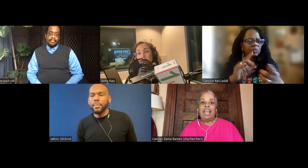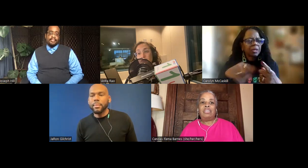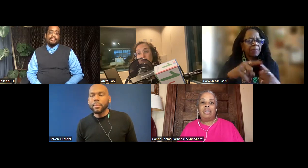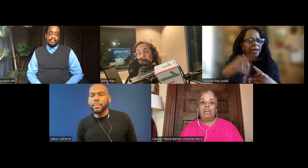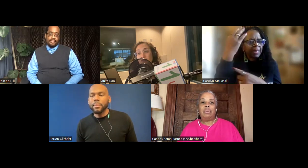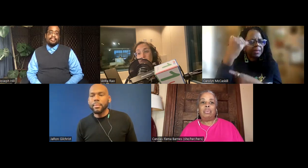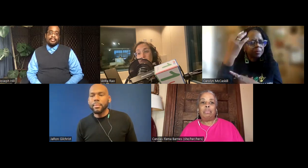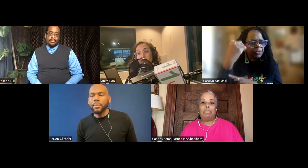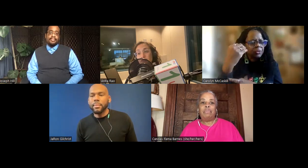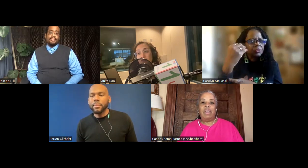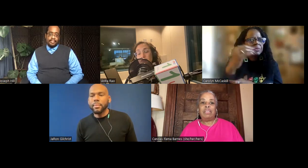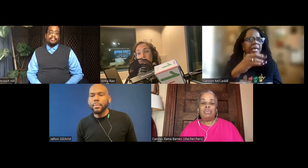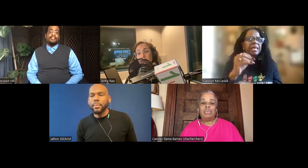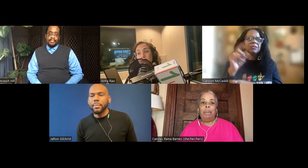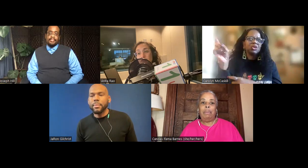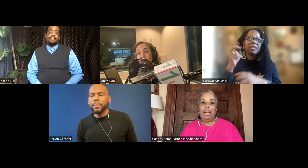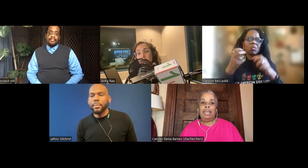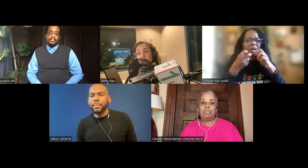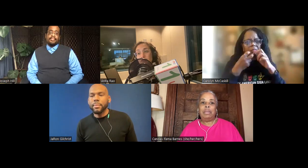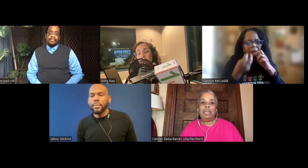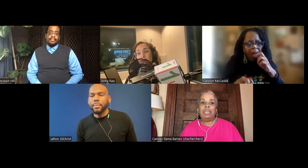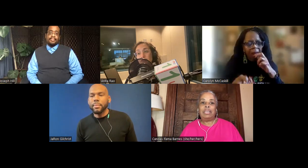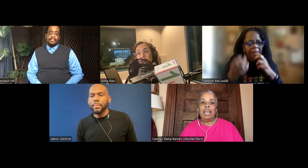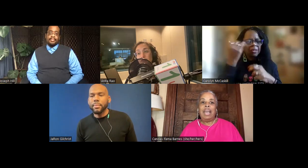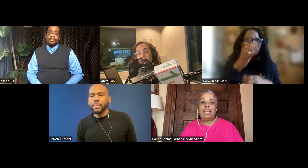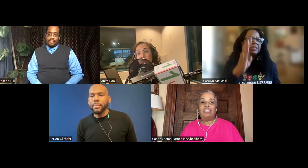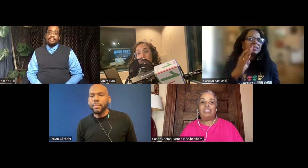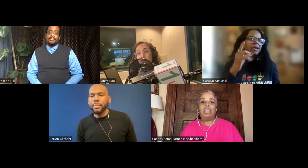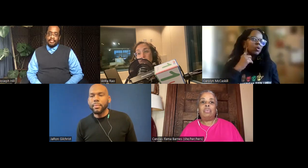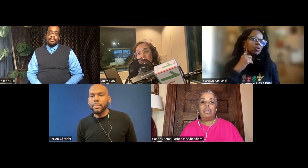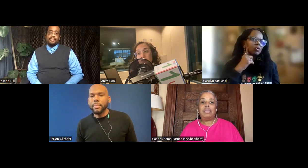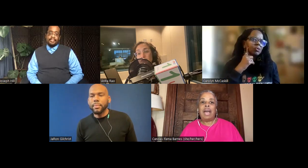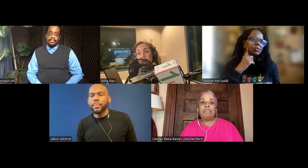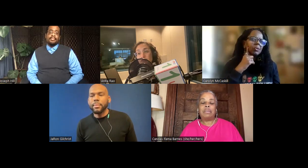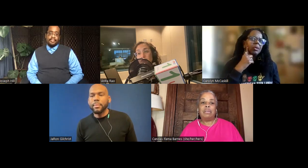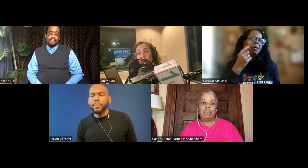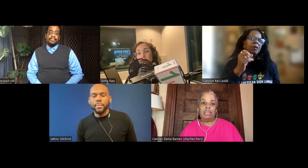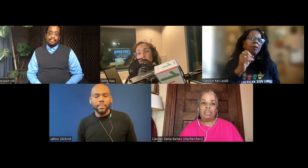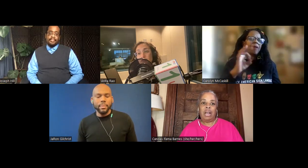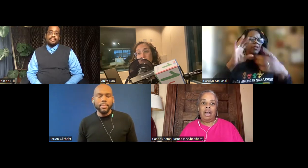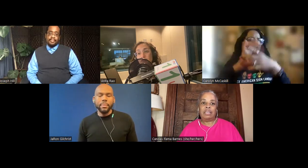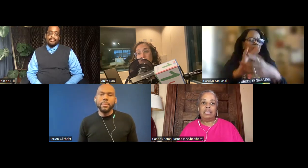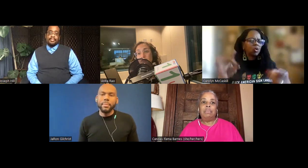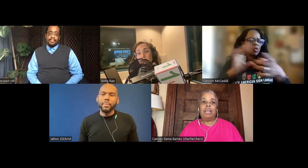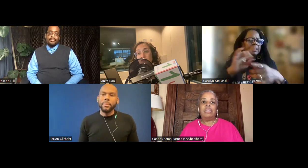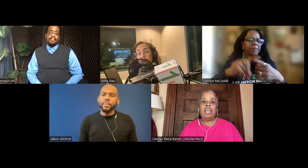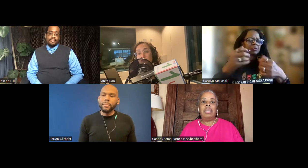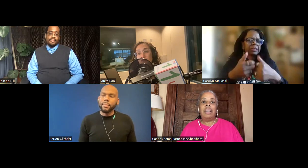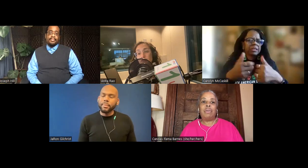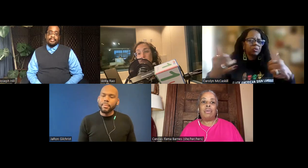I shared with one of my professors about my experience, and she was absolutely shocked because she had never